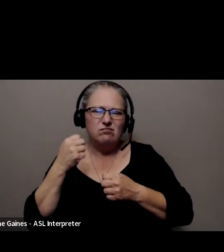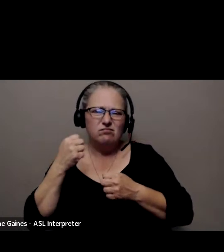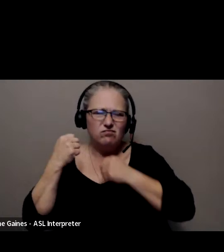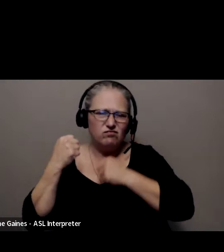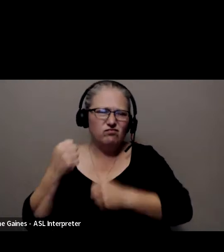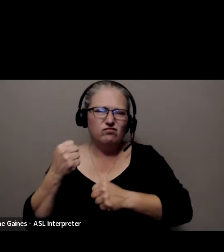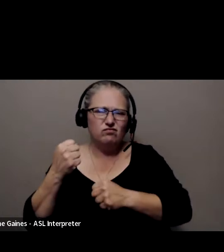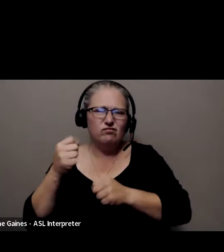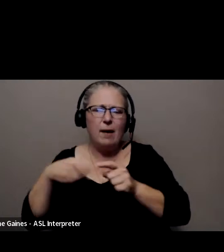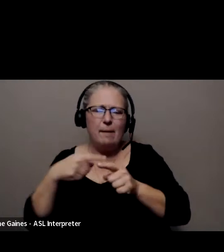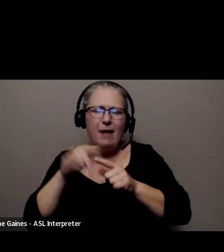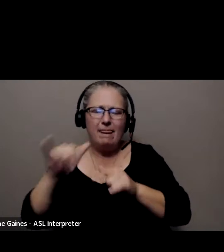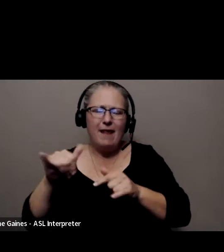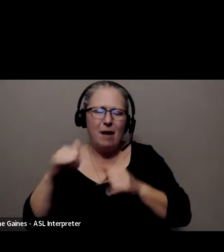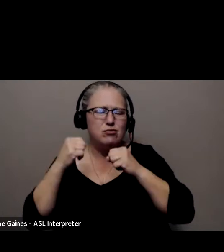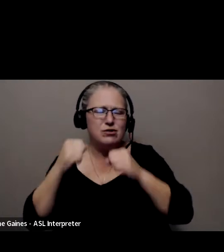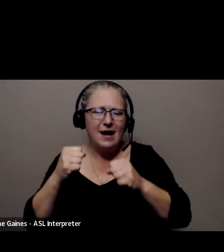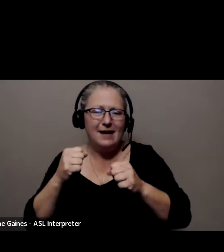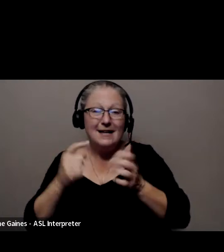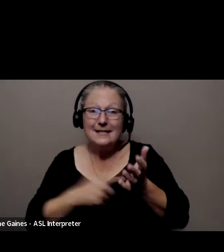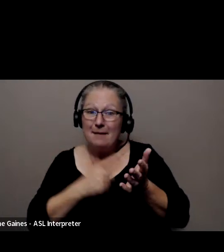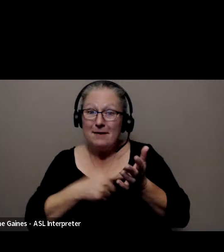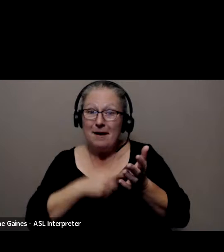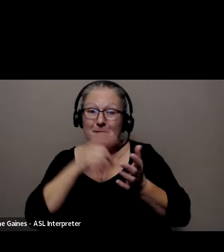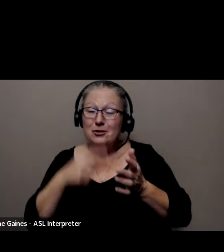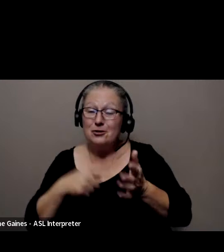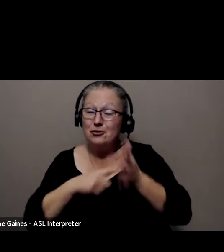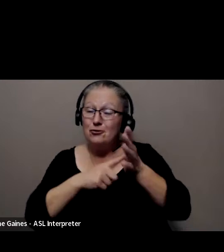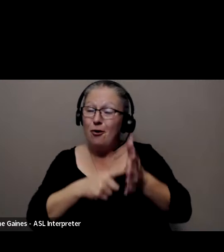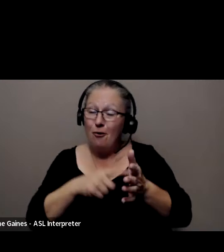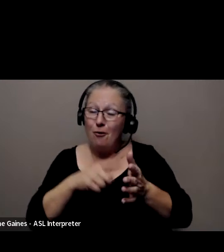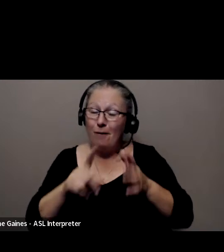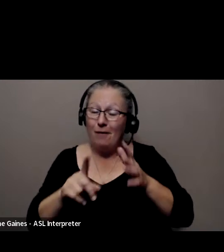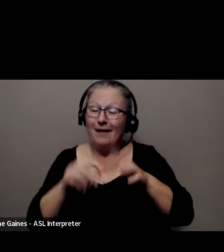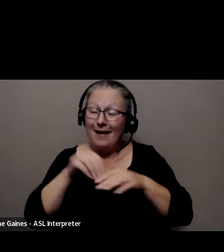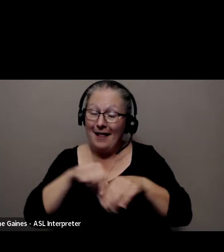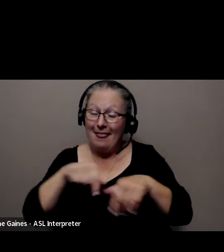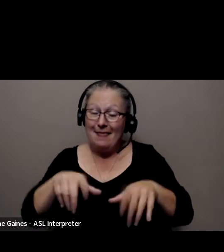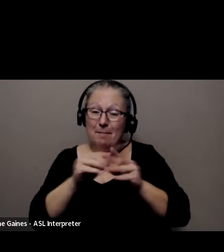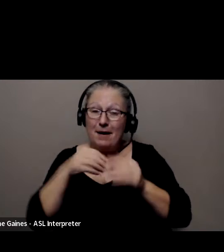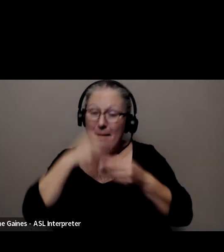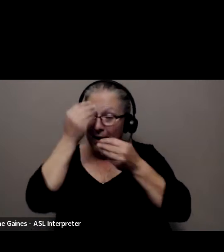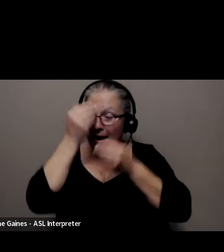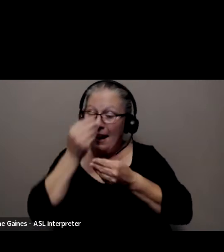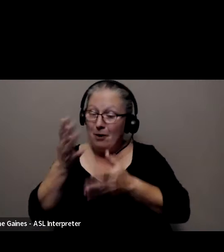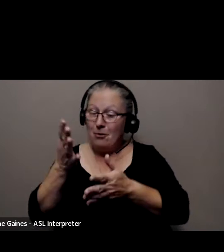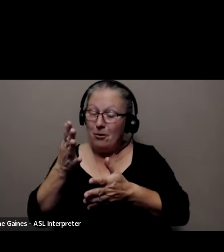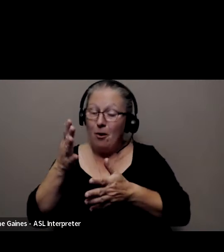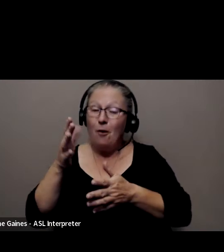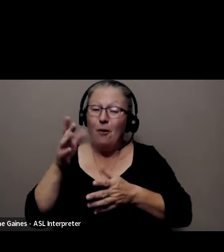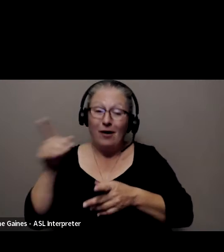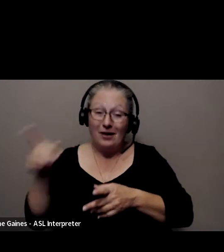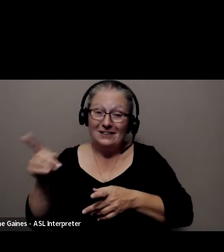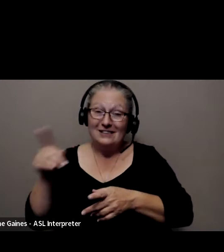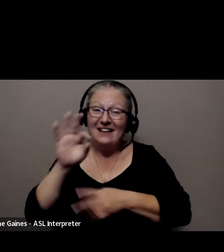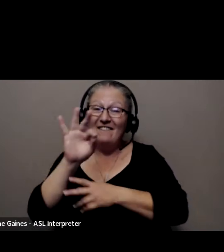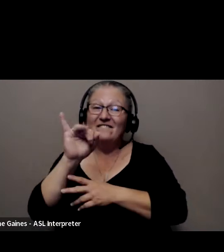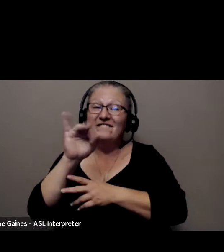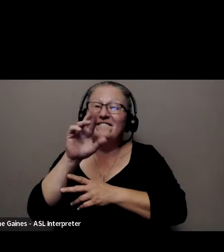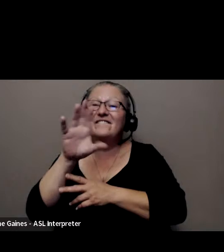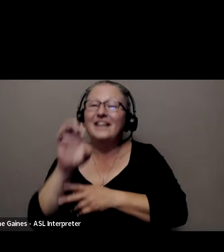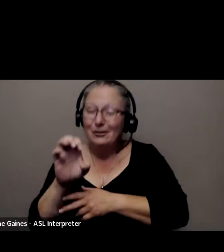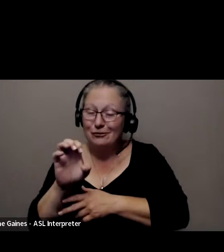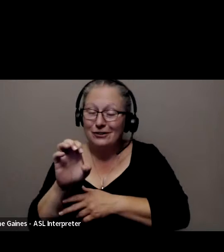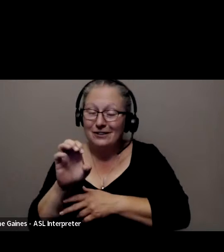that protectiveness. And sometimes that can come out in our meetings. And Dr. Shulman, I'm letting you all know over on that side, she is fierce